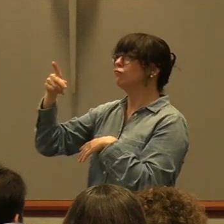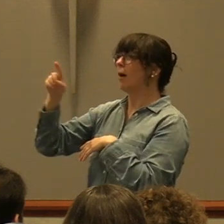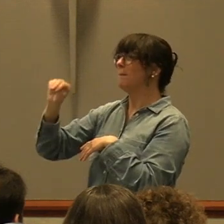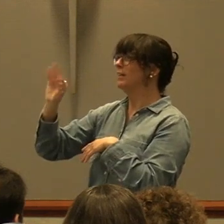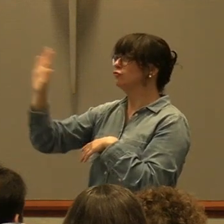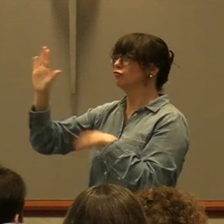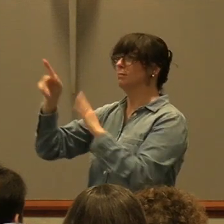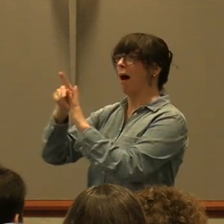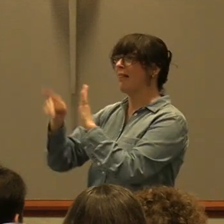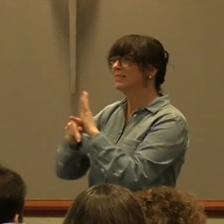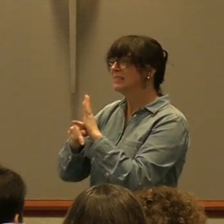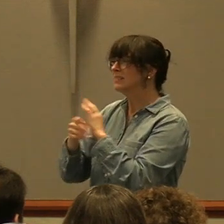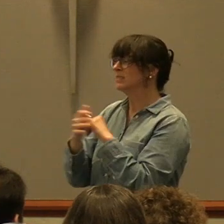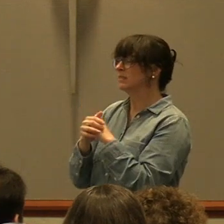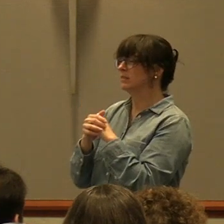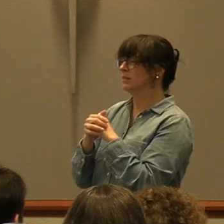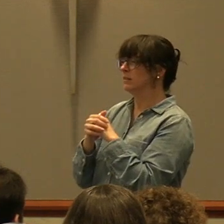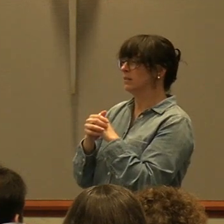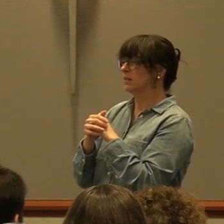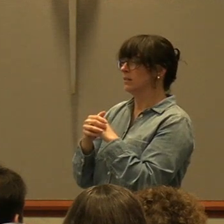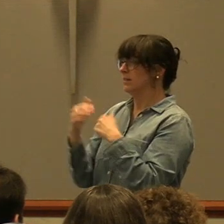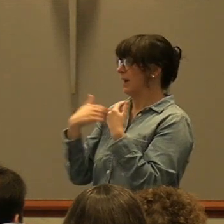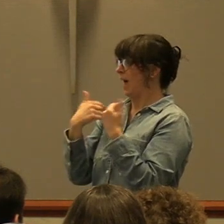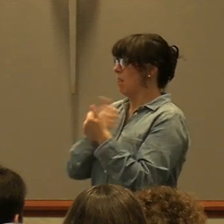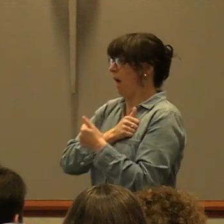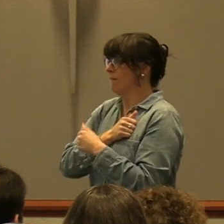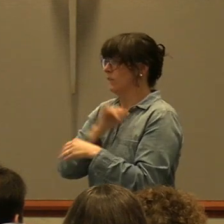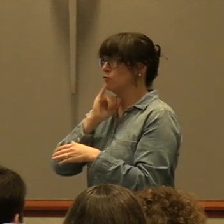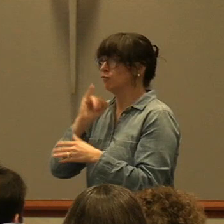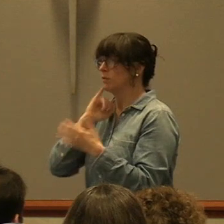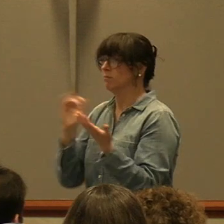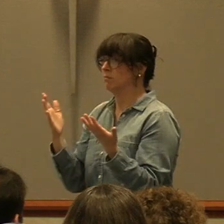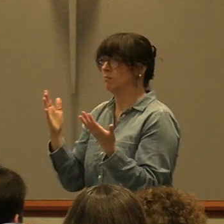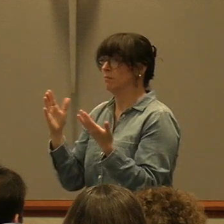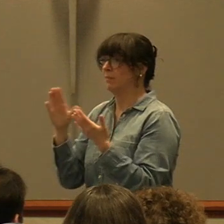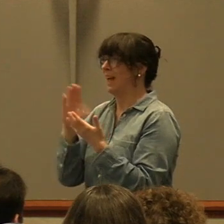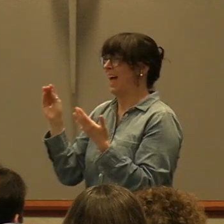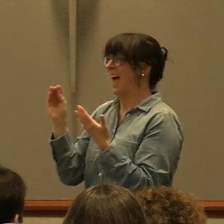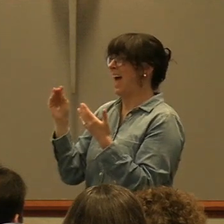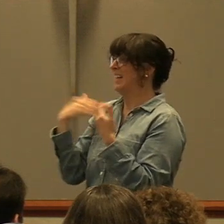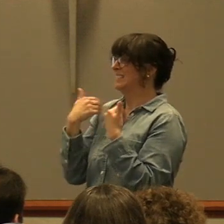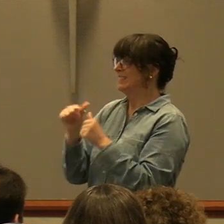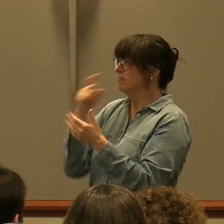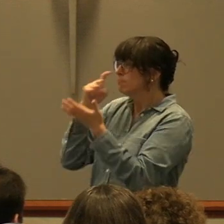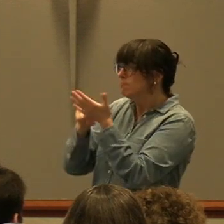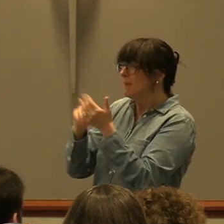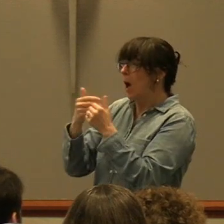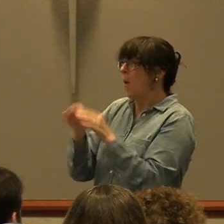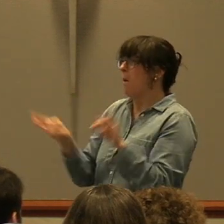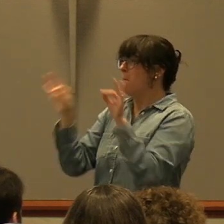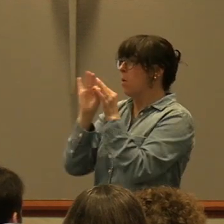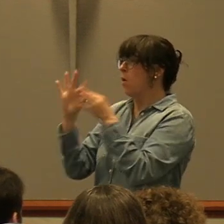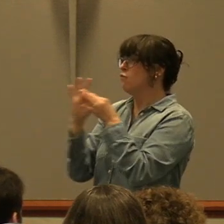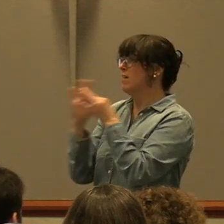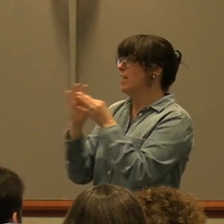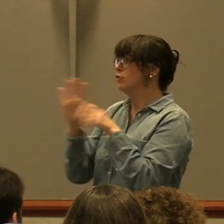Netanyahu's policies. I love Israel and the importance of the relationship between the United States and